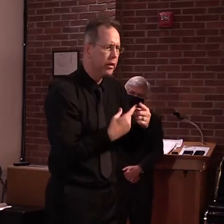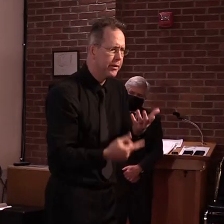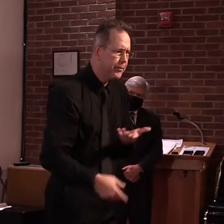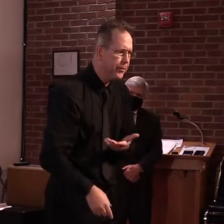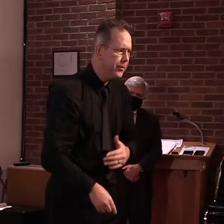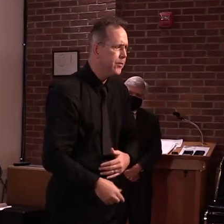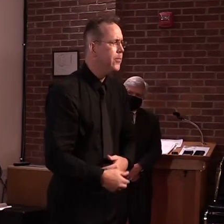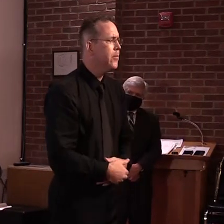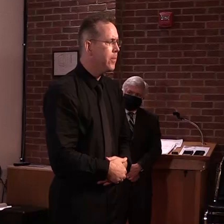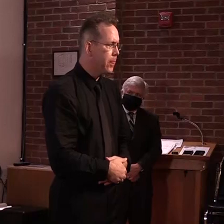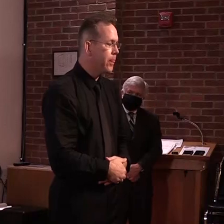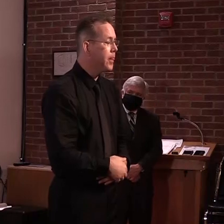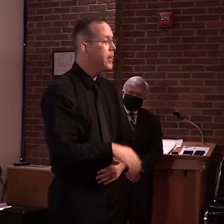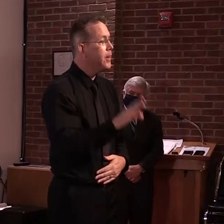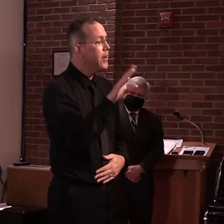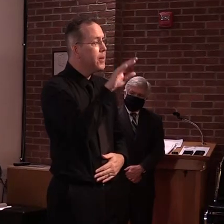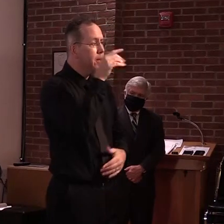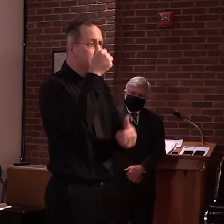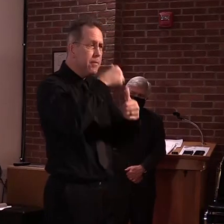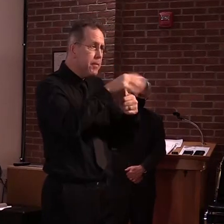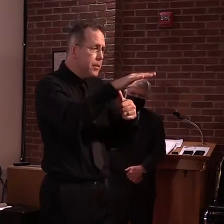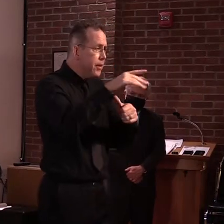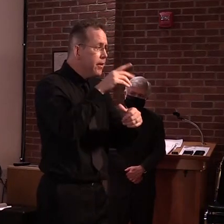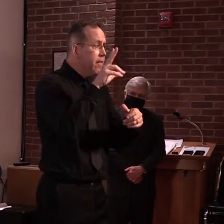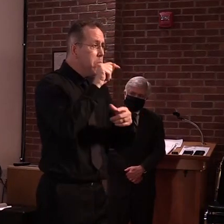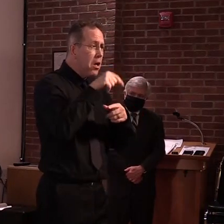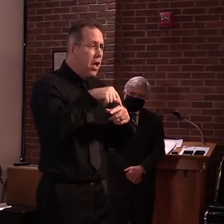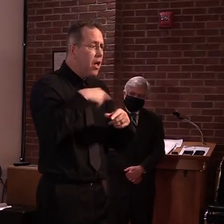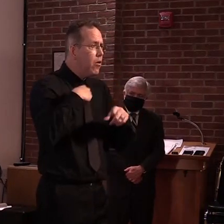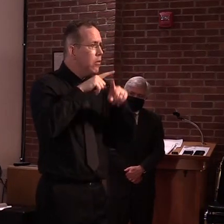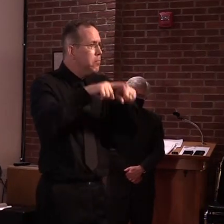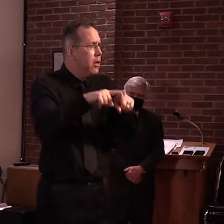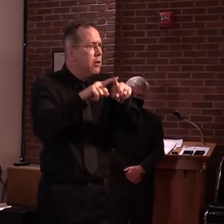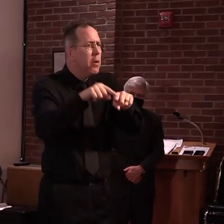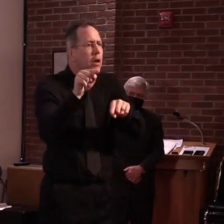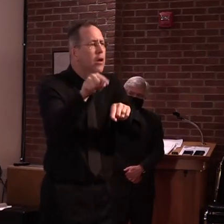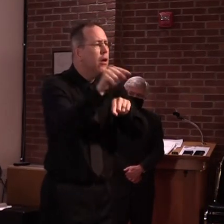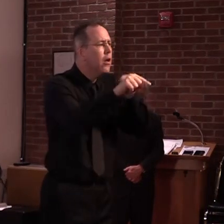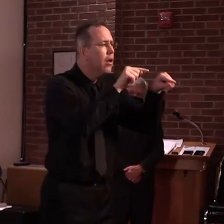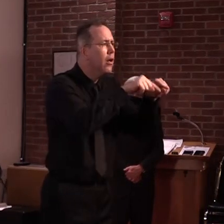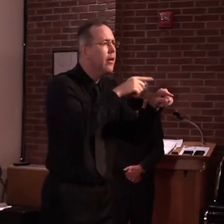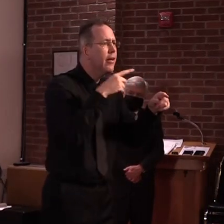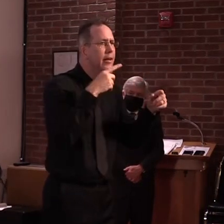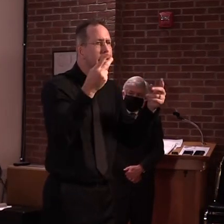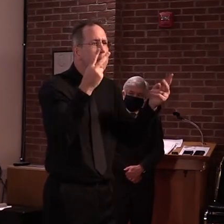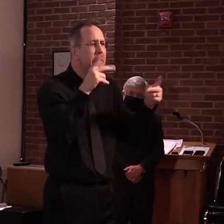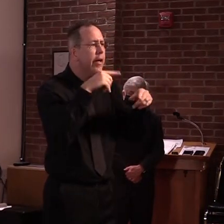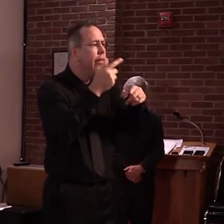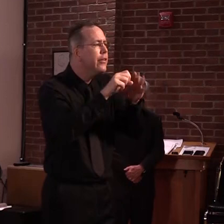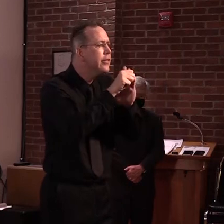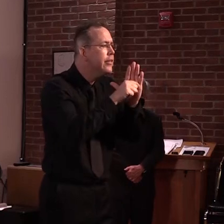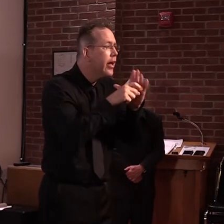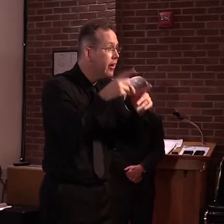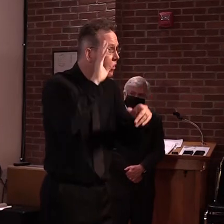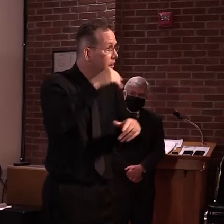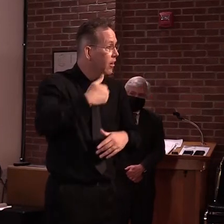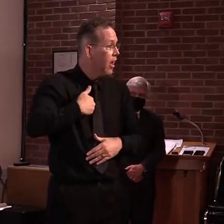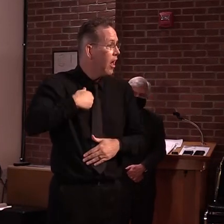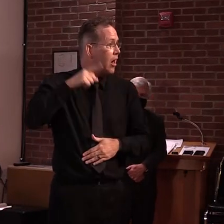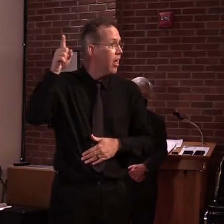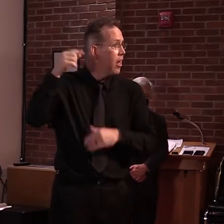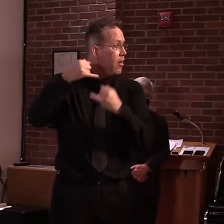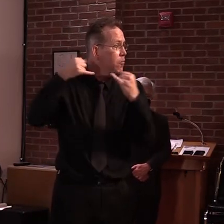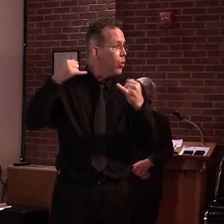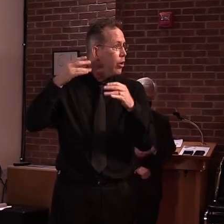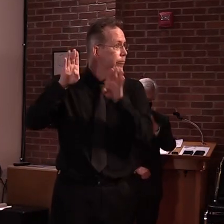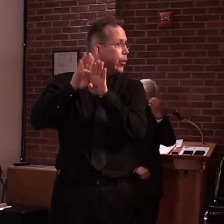by the way, I mean, we haven't even opened up the border with Canada, which is, you know, that's a huge sector for us. And they've